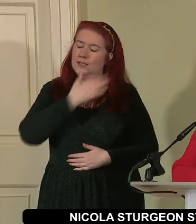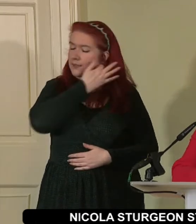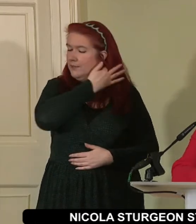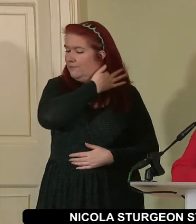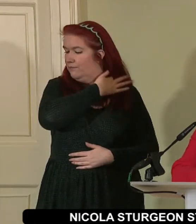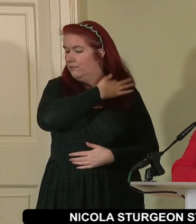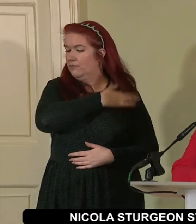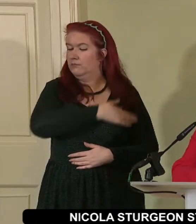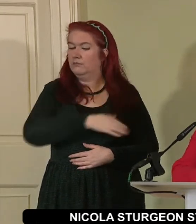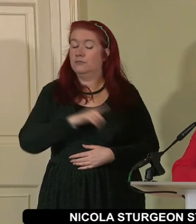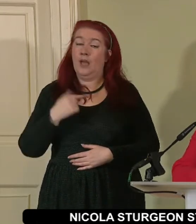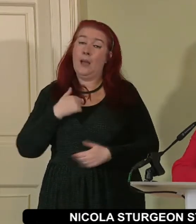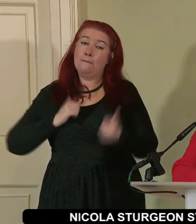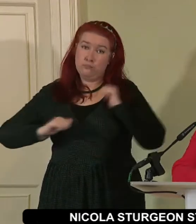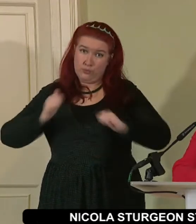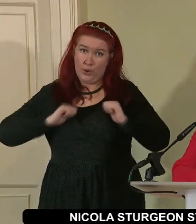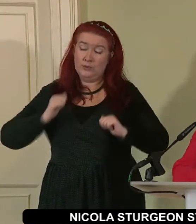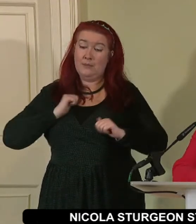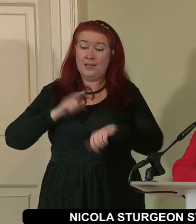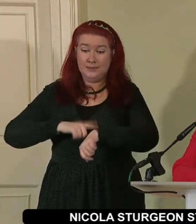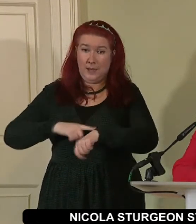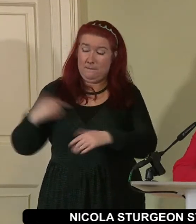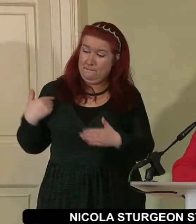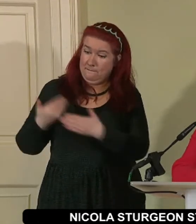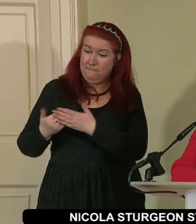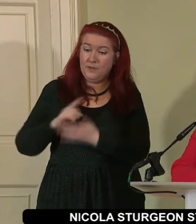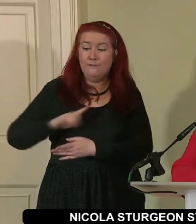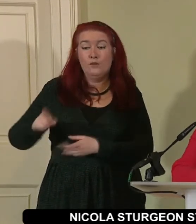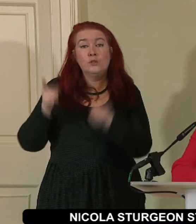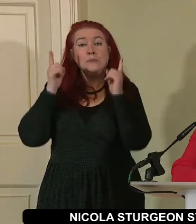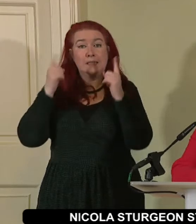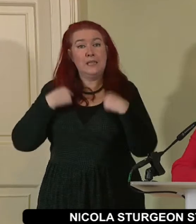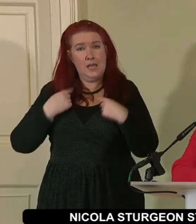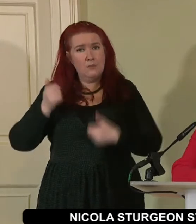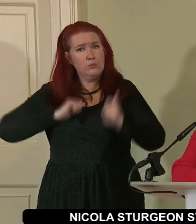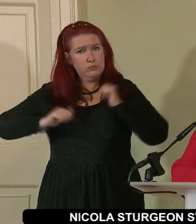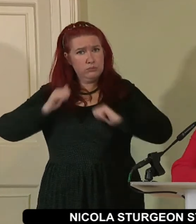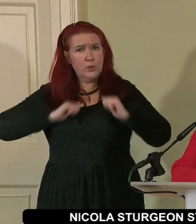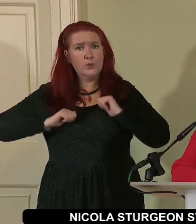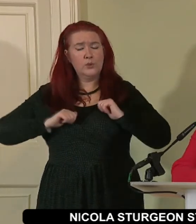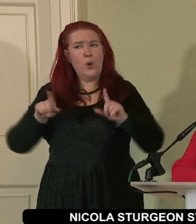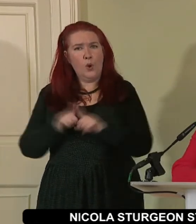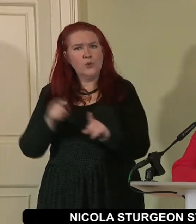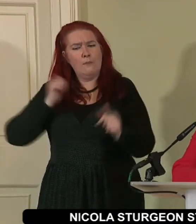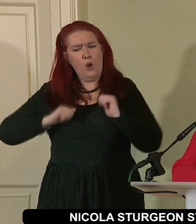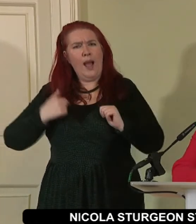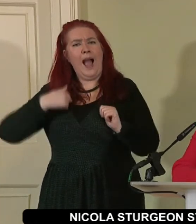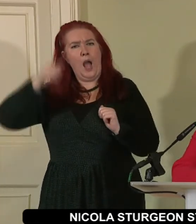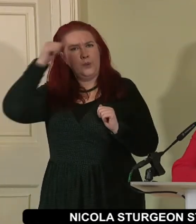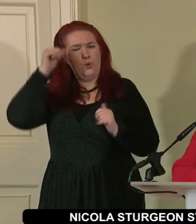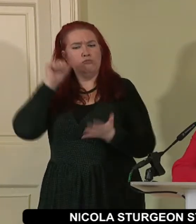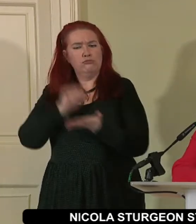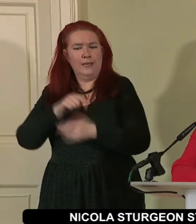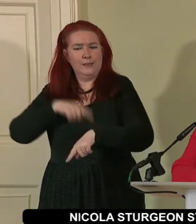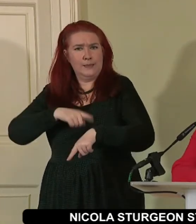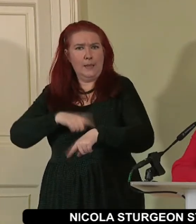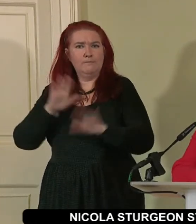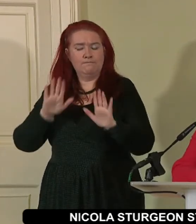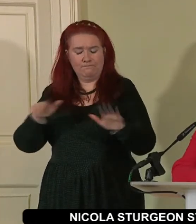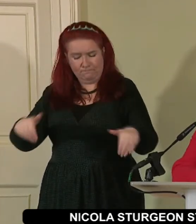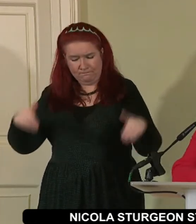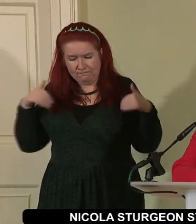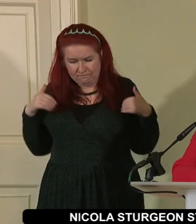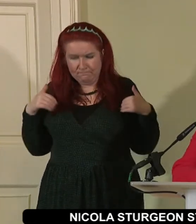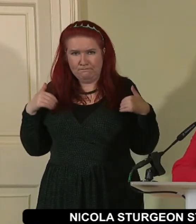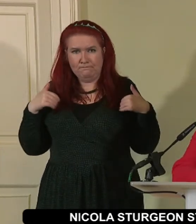But I'm proud of my time as First Minister. But I'm also proud that I know when it's time to move on and to pass